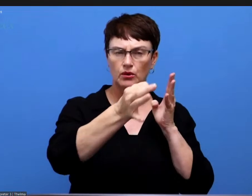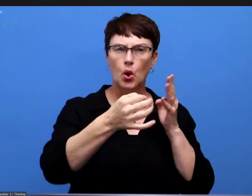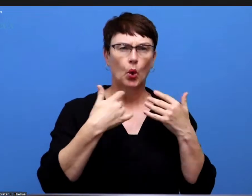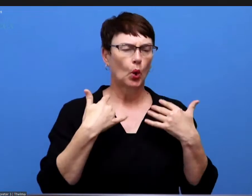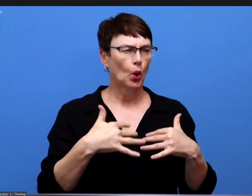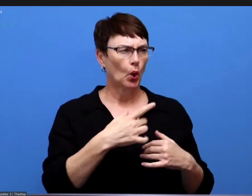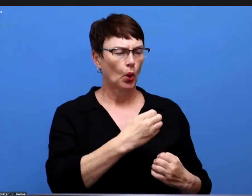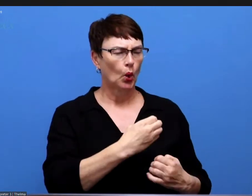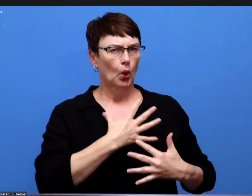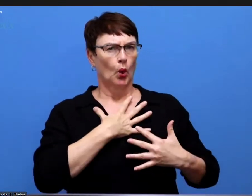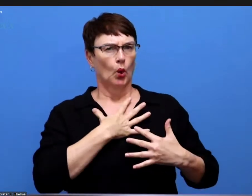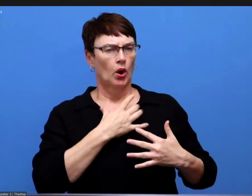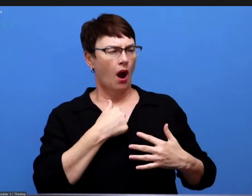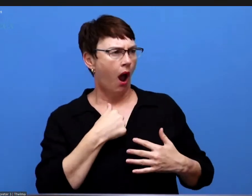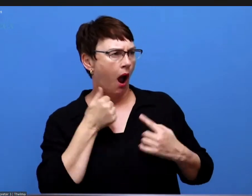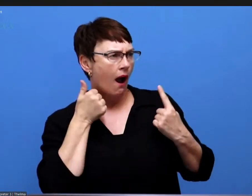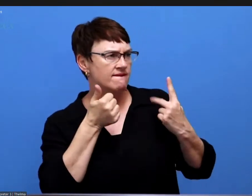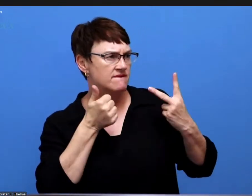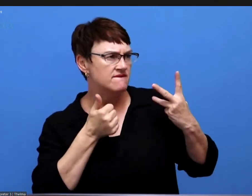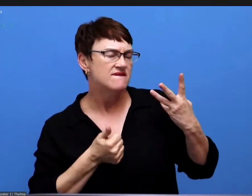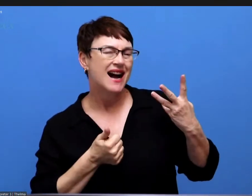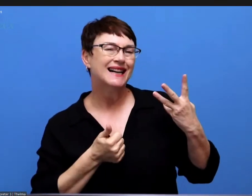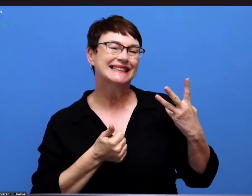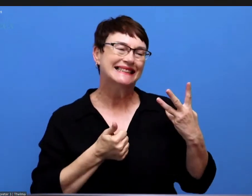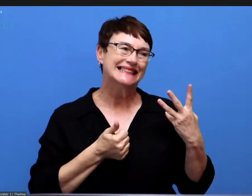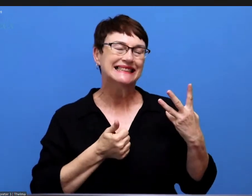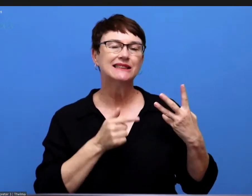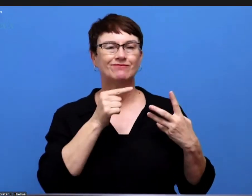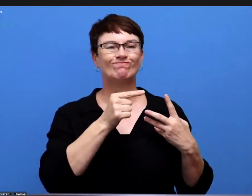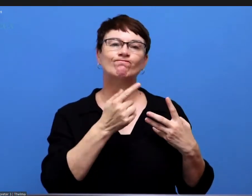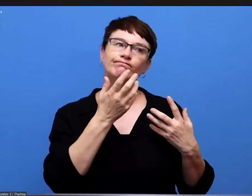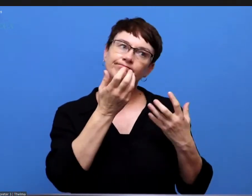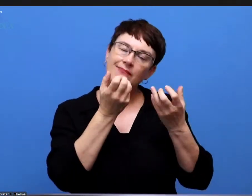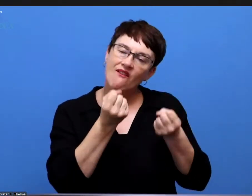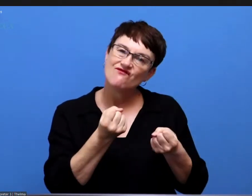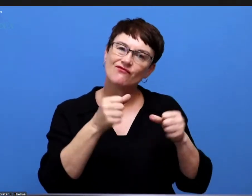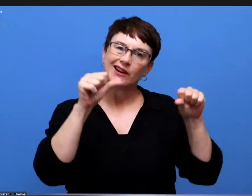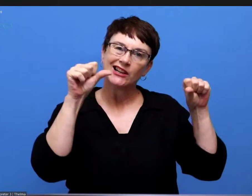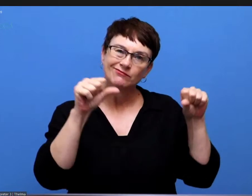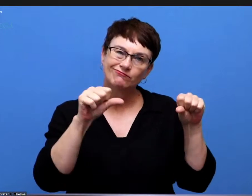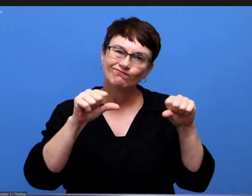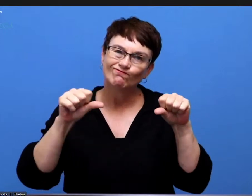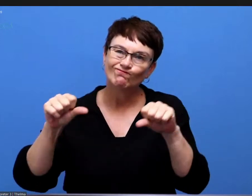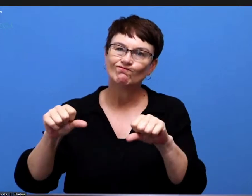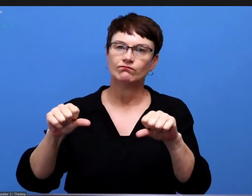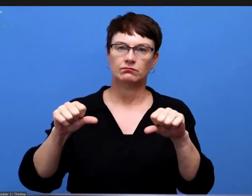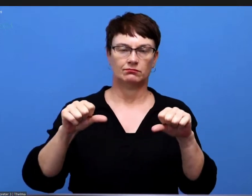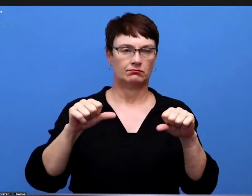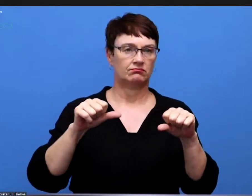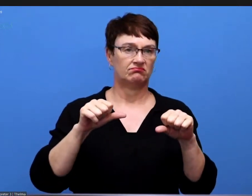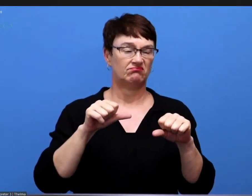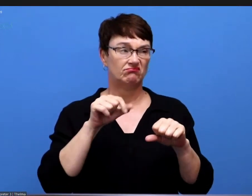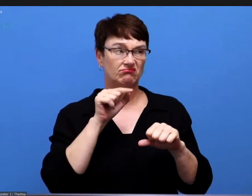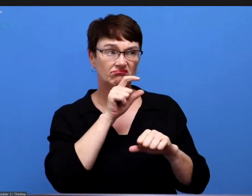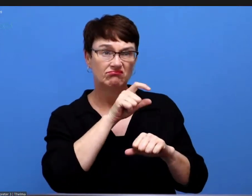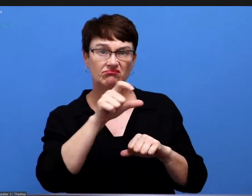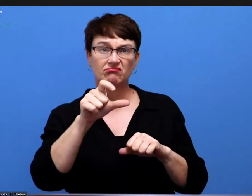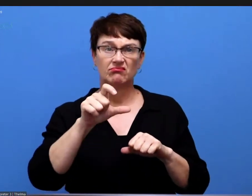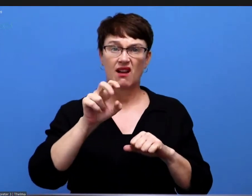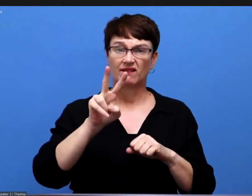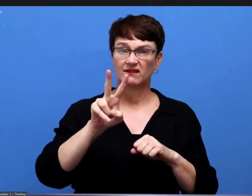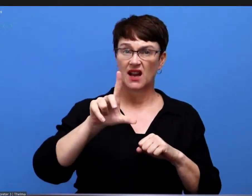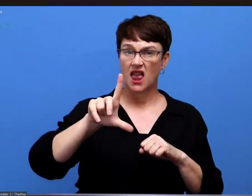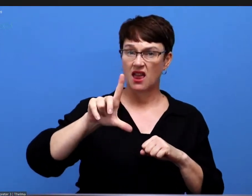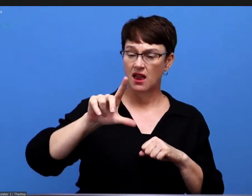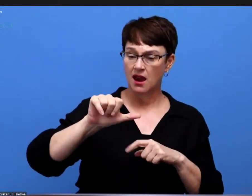of course, but also a clear way forward on how we should move on really making sure we are on track of these SDGs. Is there